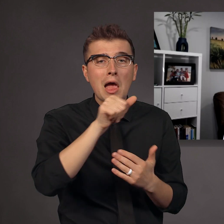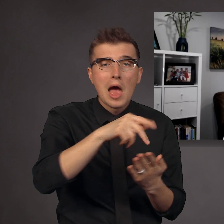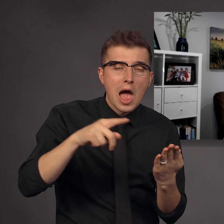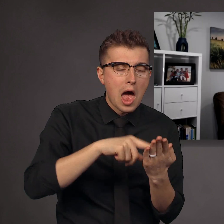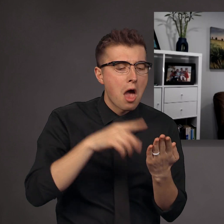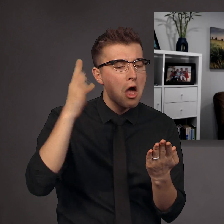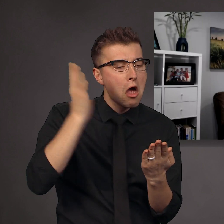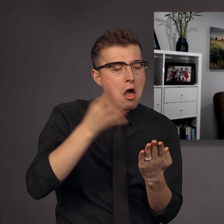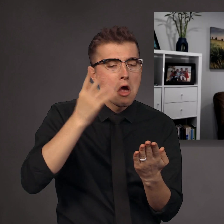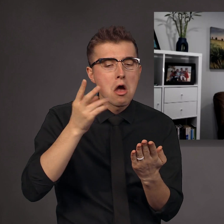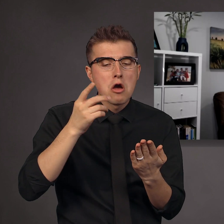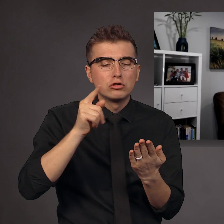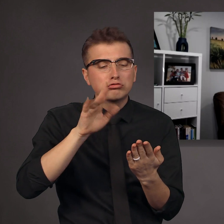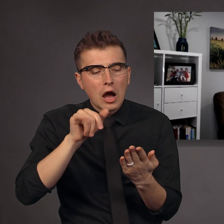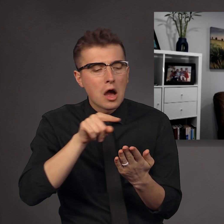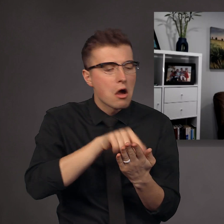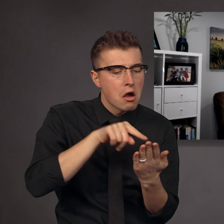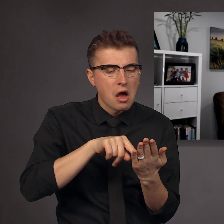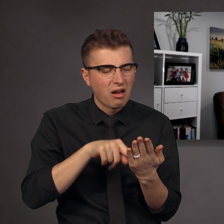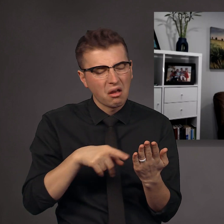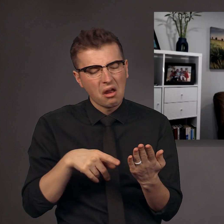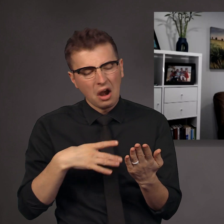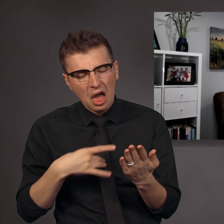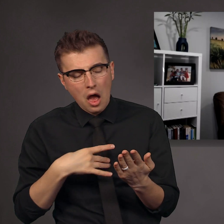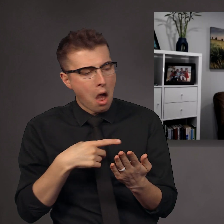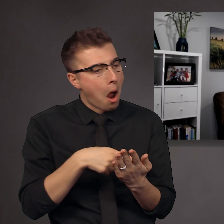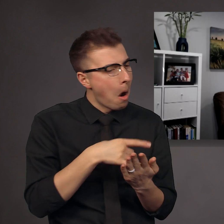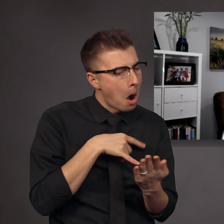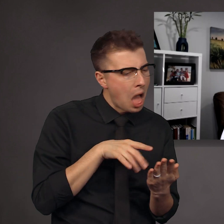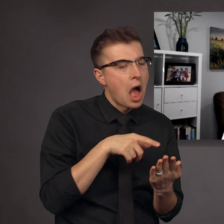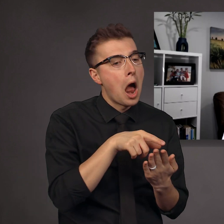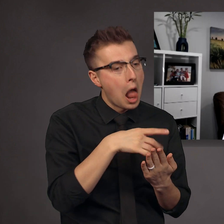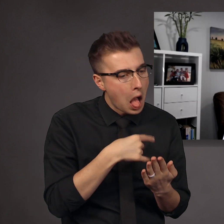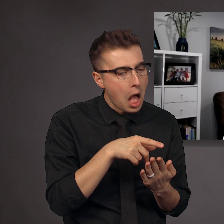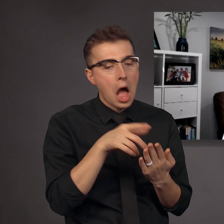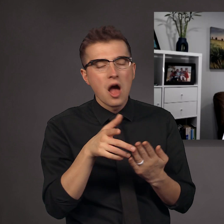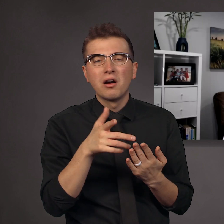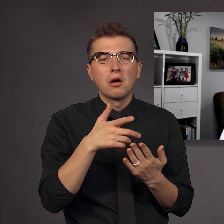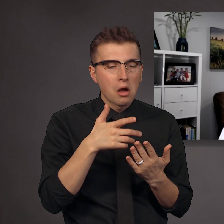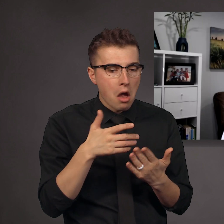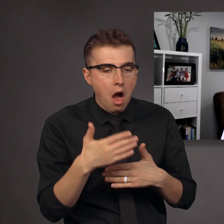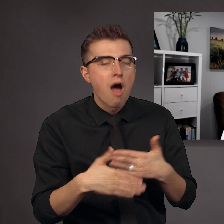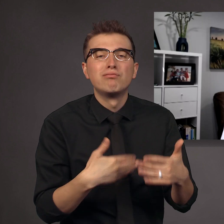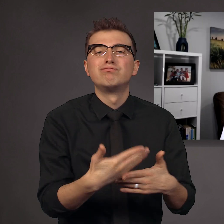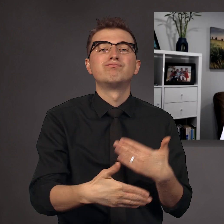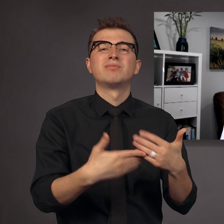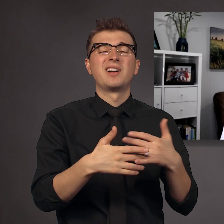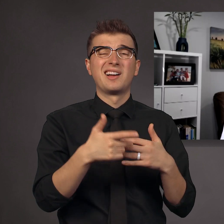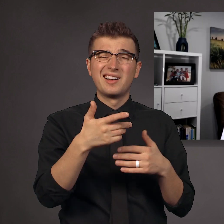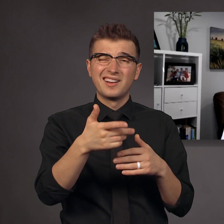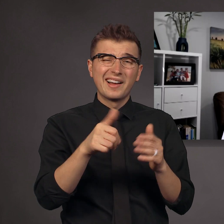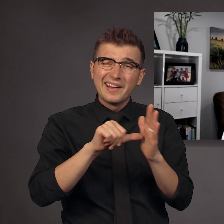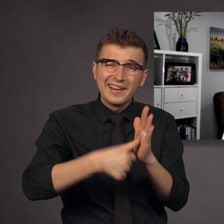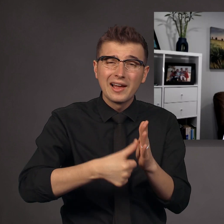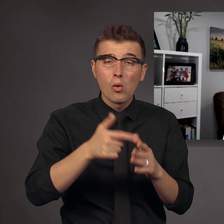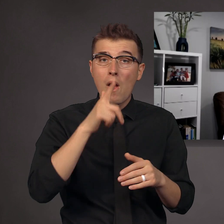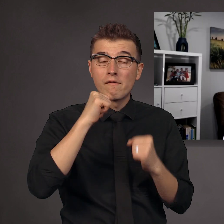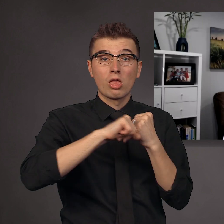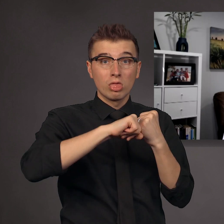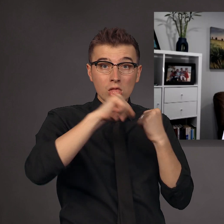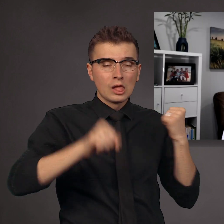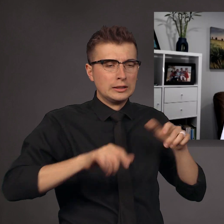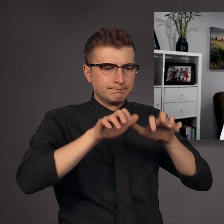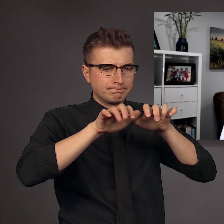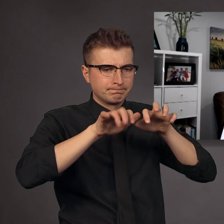apps, try them out, see what you like, see what you don't like, pick the one that works for you and stick with it. Again, your journal entries don't have to be long. They can be fun, they